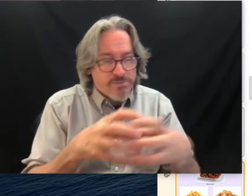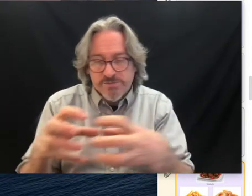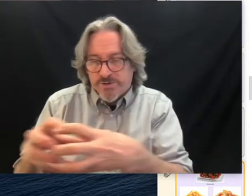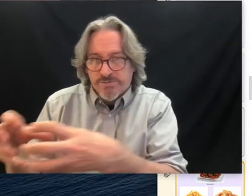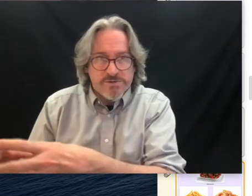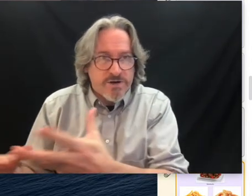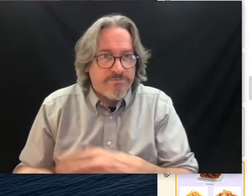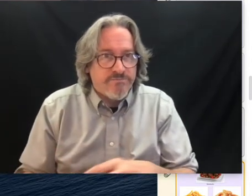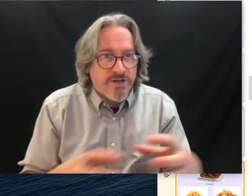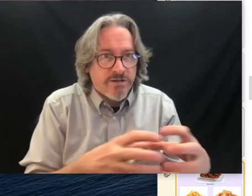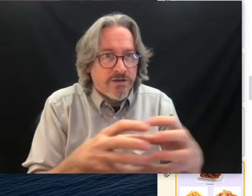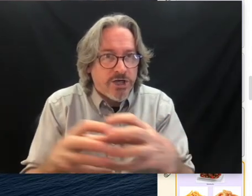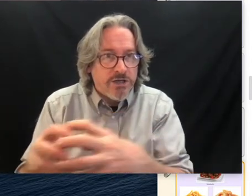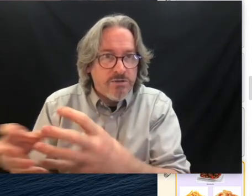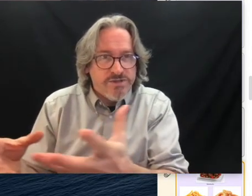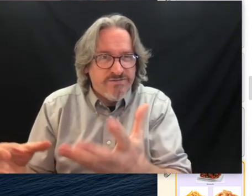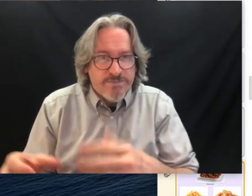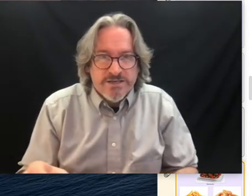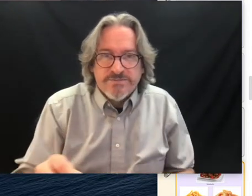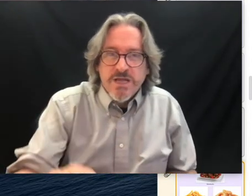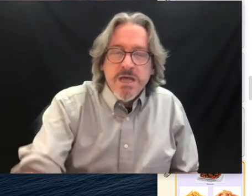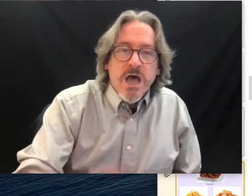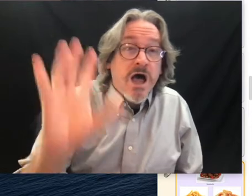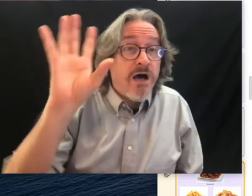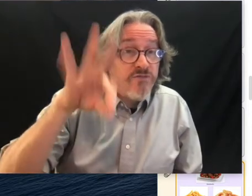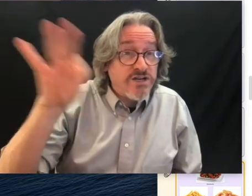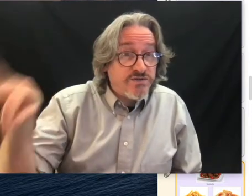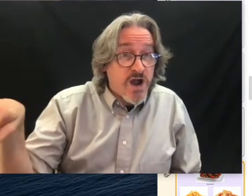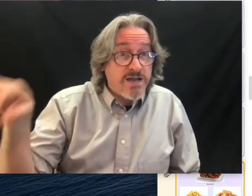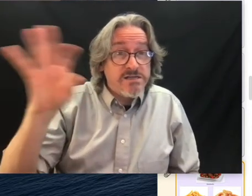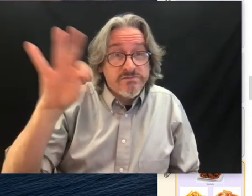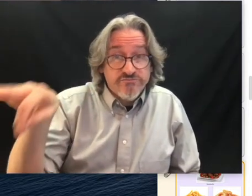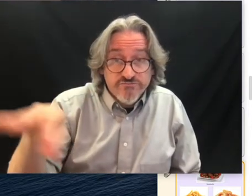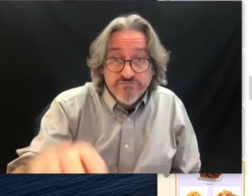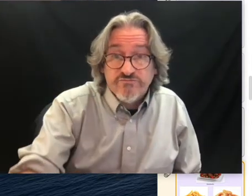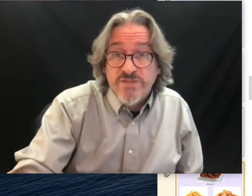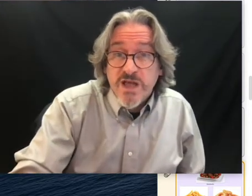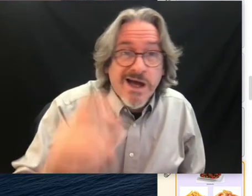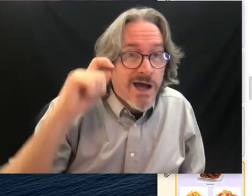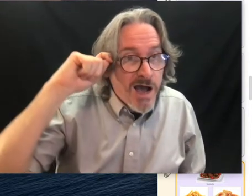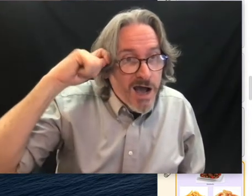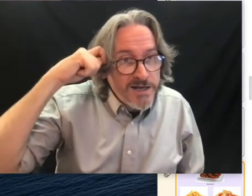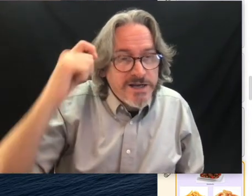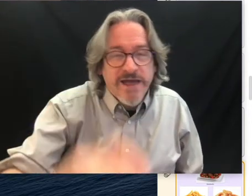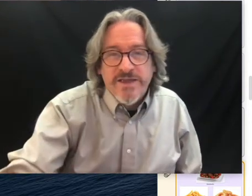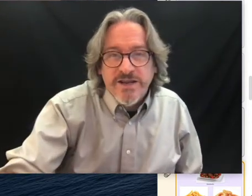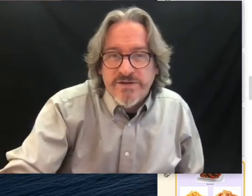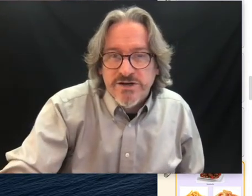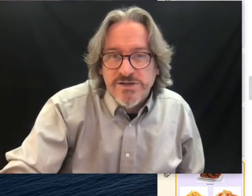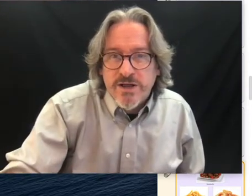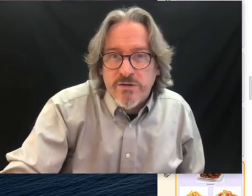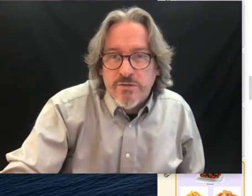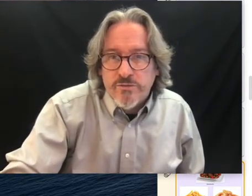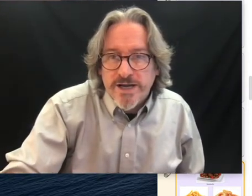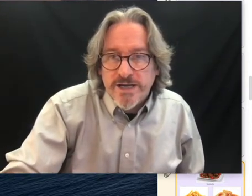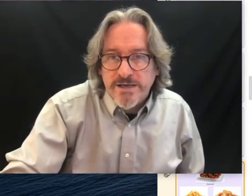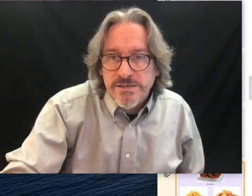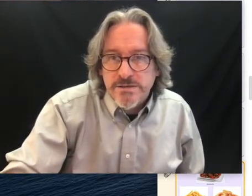Balls, right? Little globes of meat. French fries. Onion, and then you